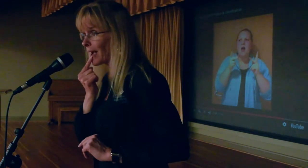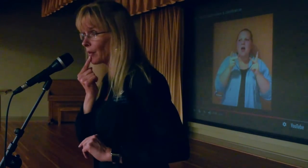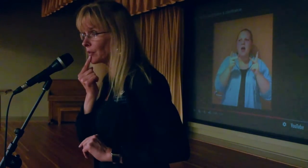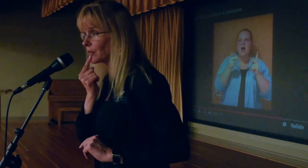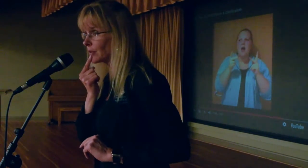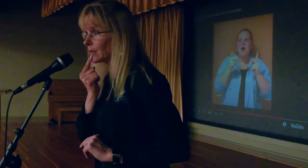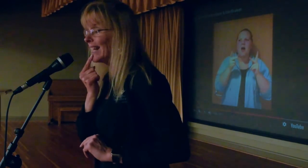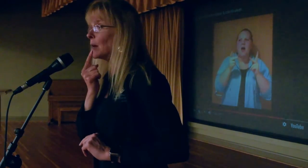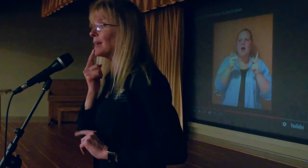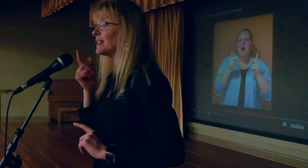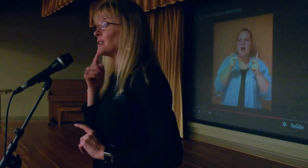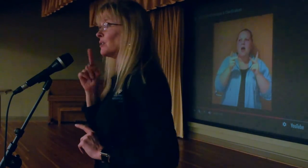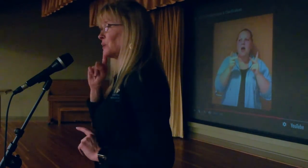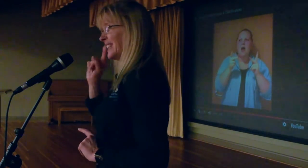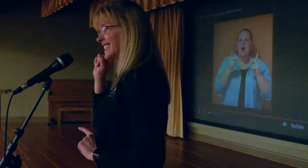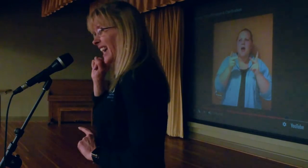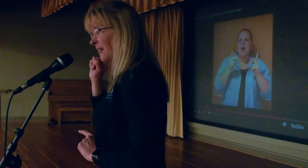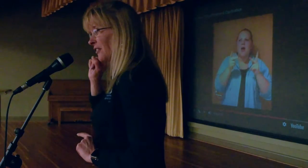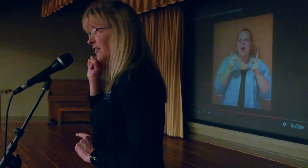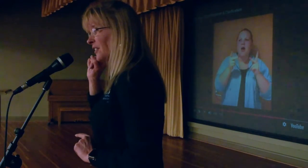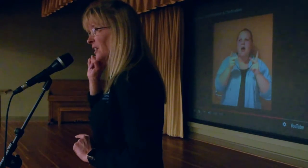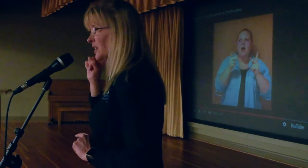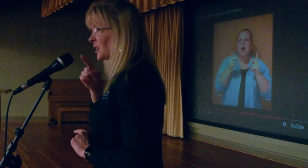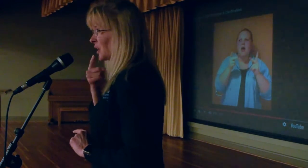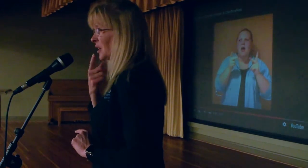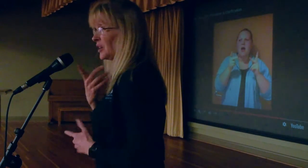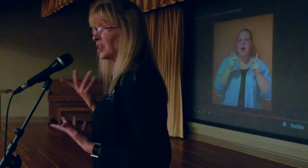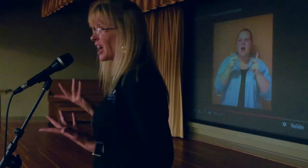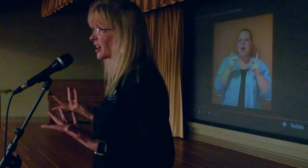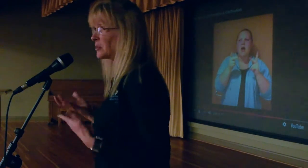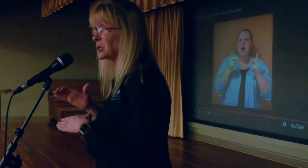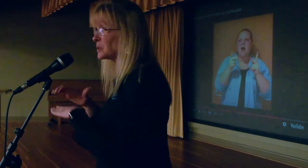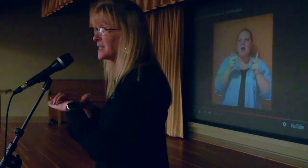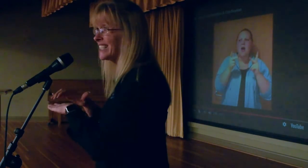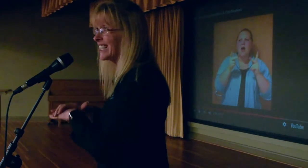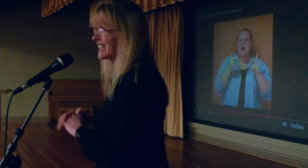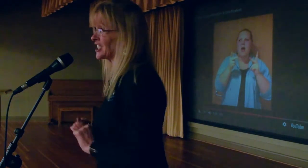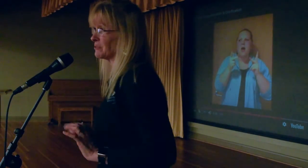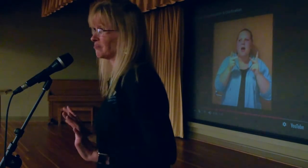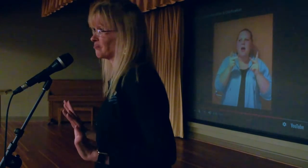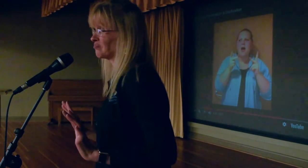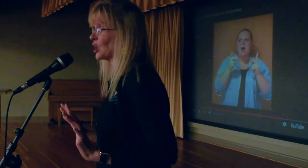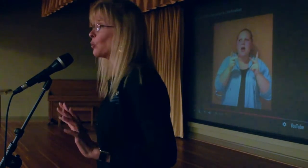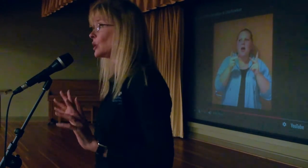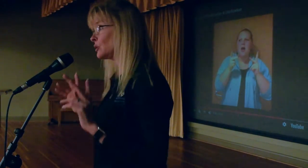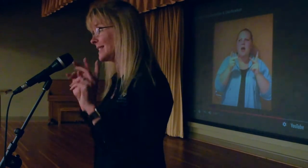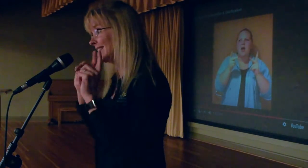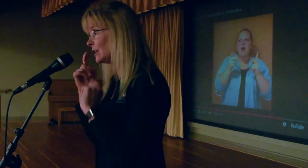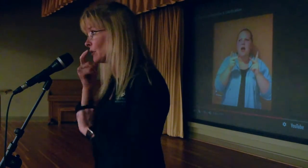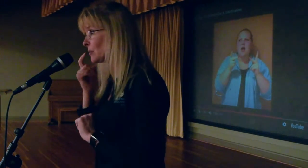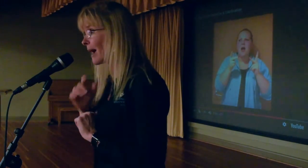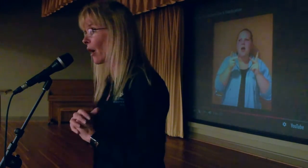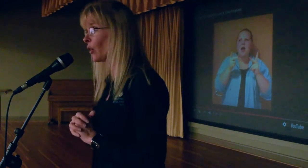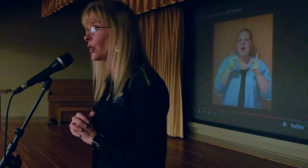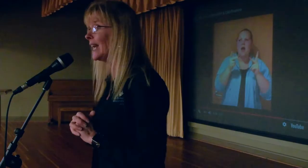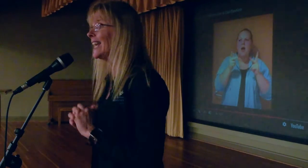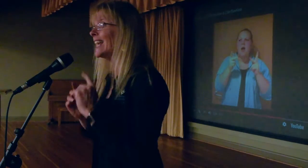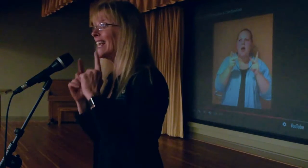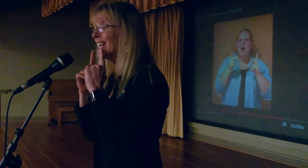mouth. Because if they're really deaf, they're not going to be using English. What you'll see on their mouth